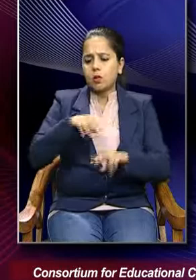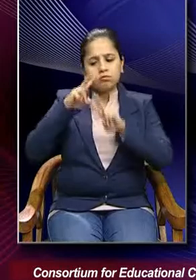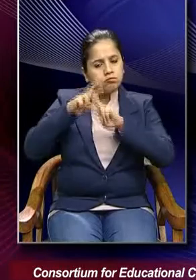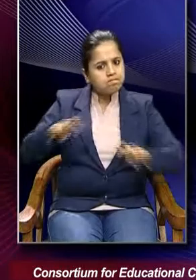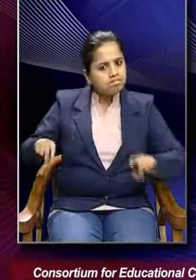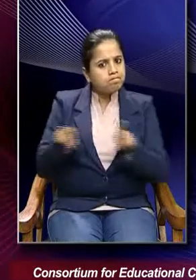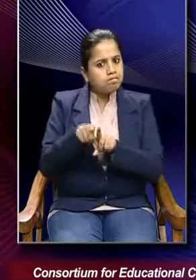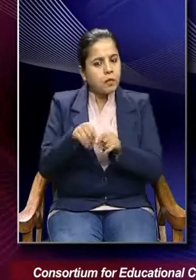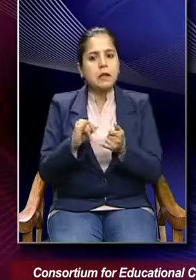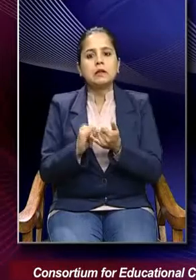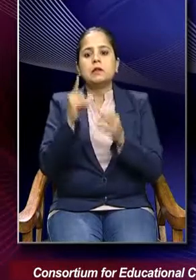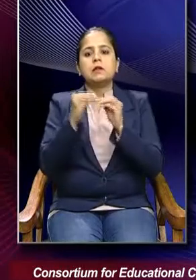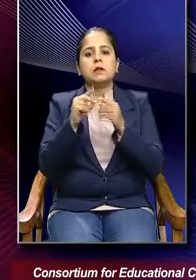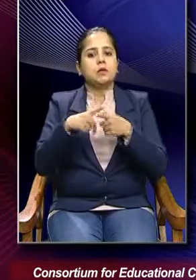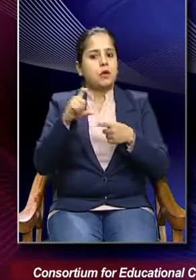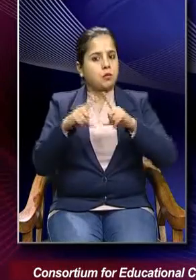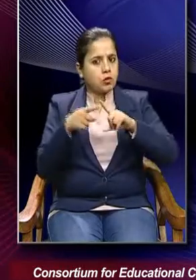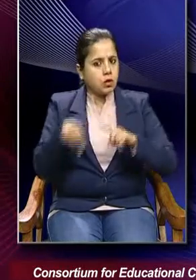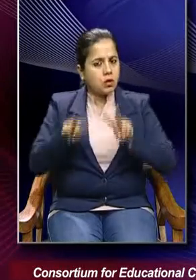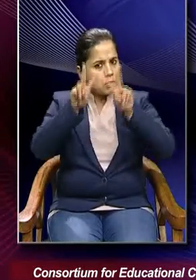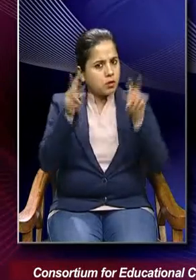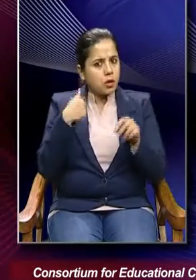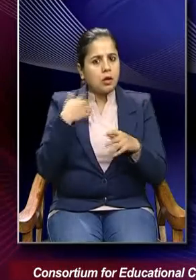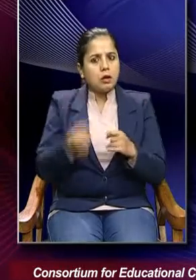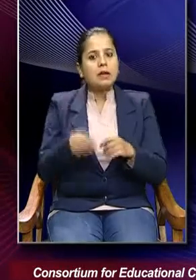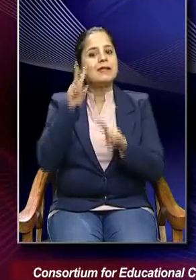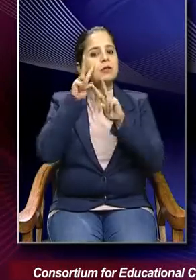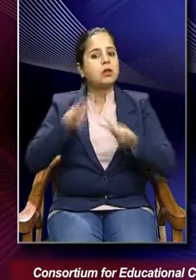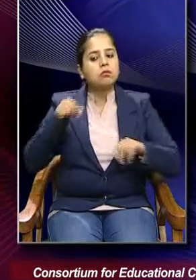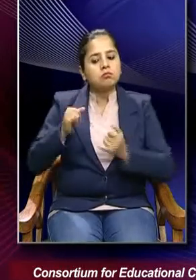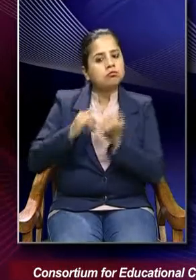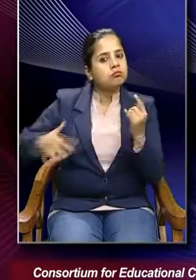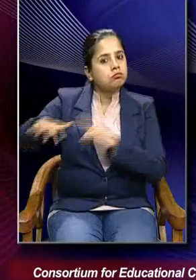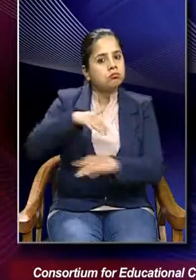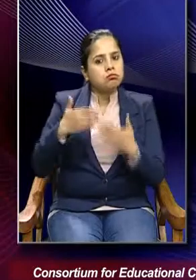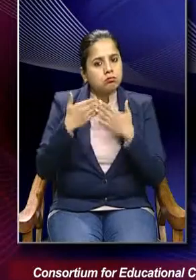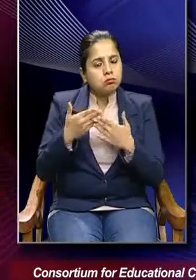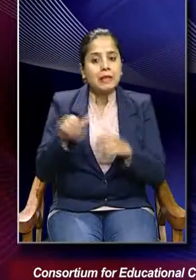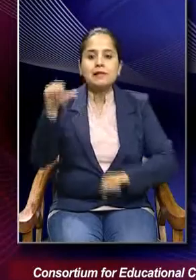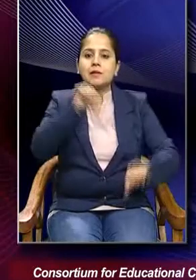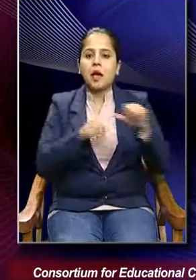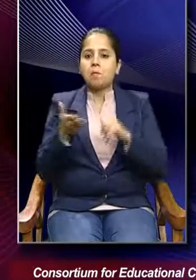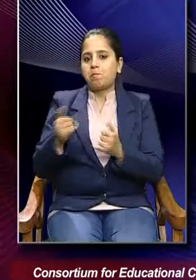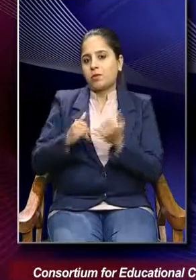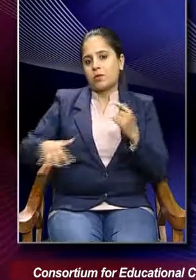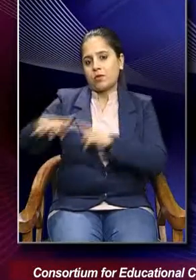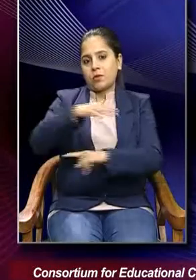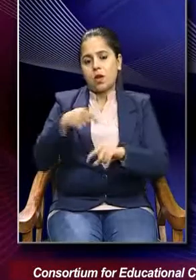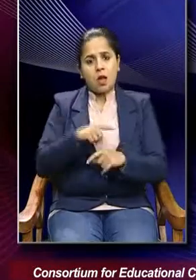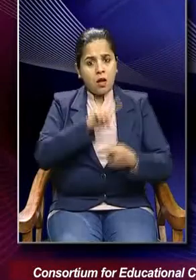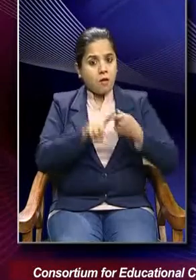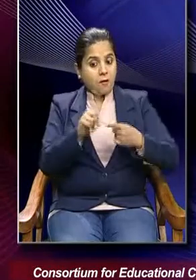discipline. Sociology as a discipline tries to study society. It is a science of society. So in the first half